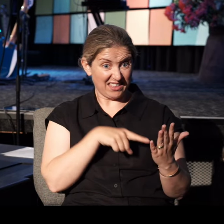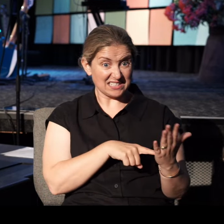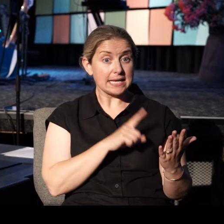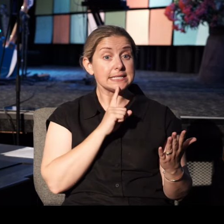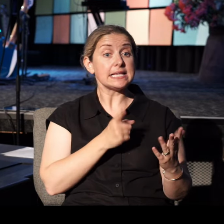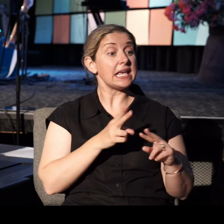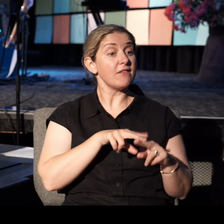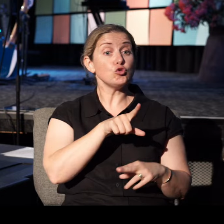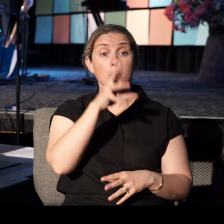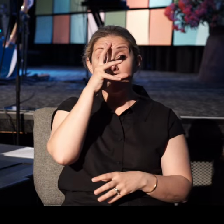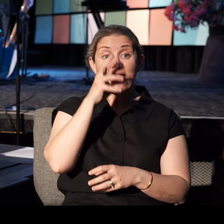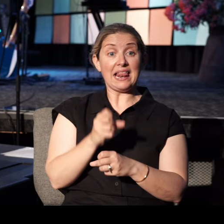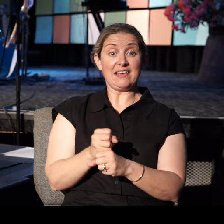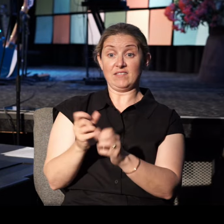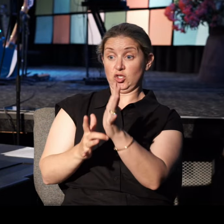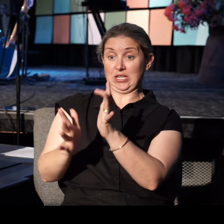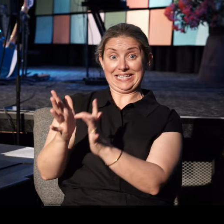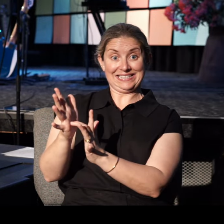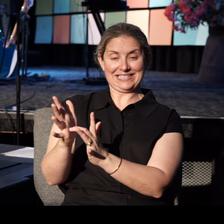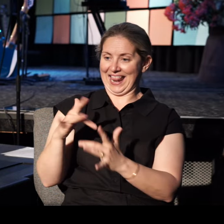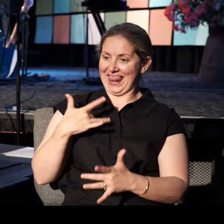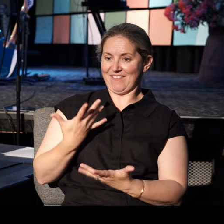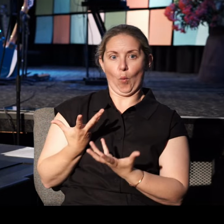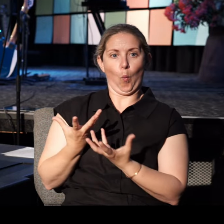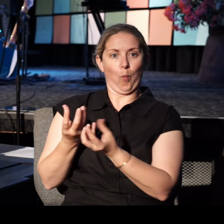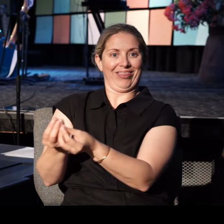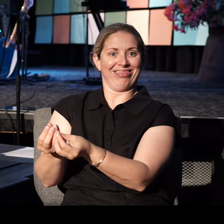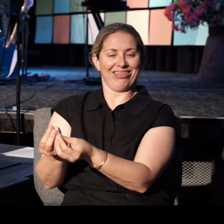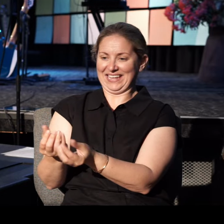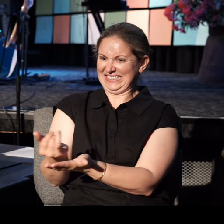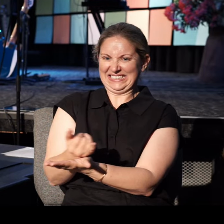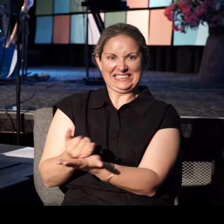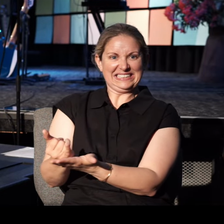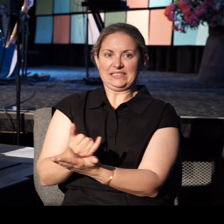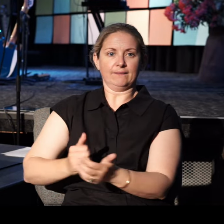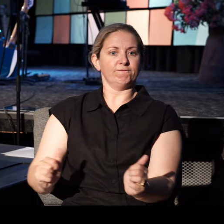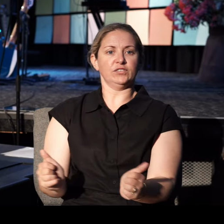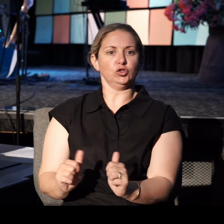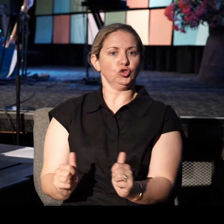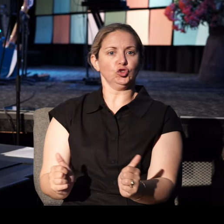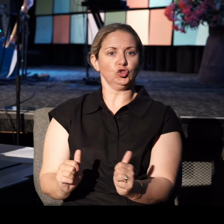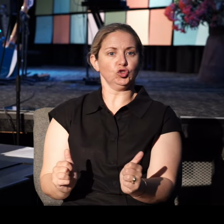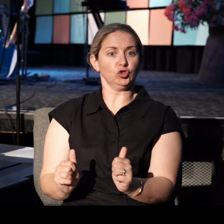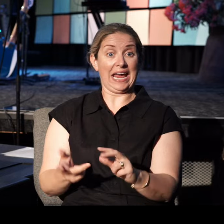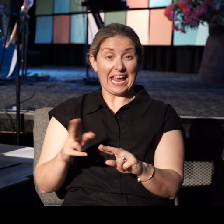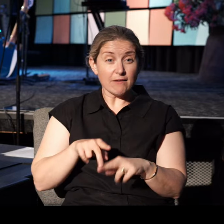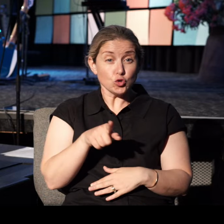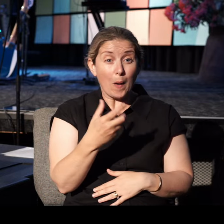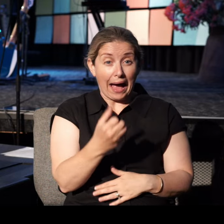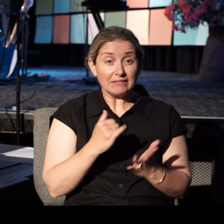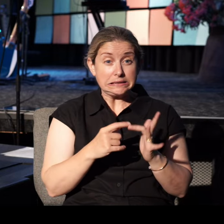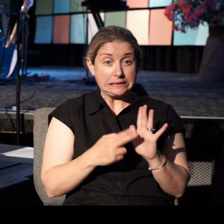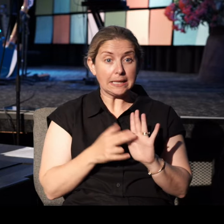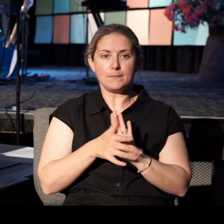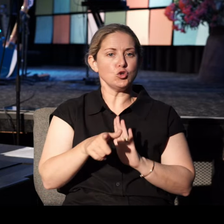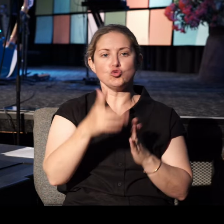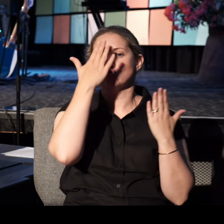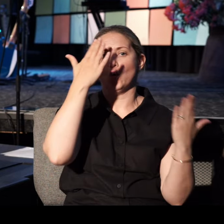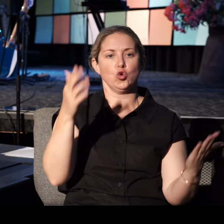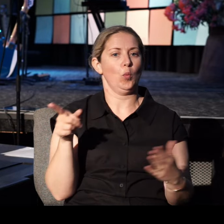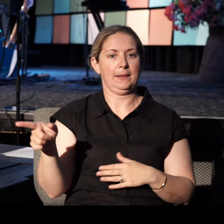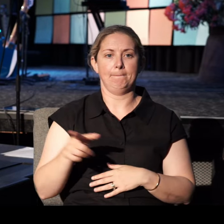on sinning. No one who continues to sin has either seen him or known him.